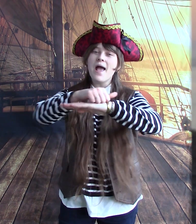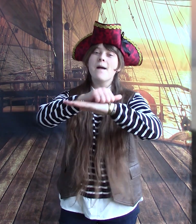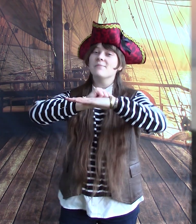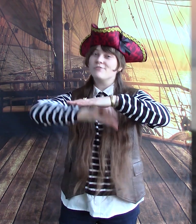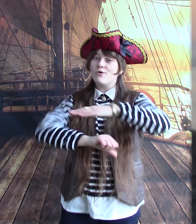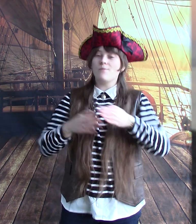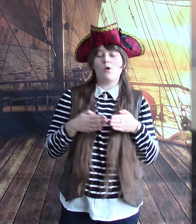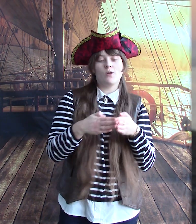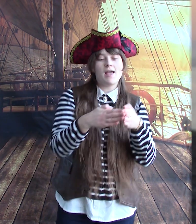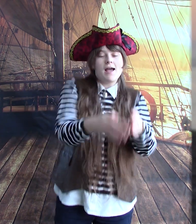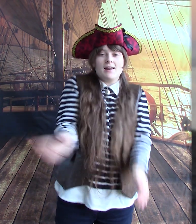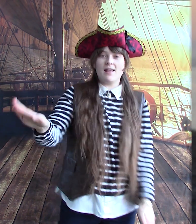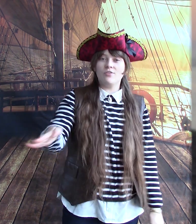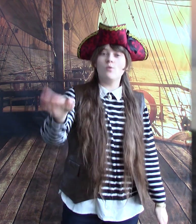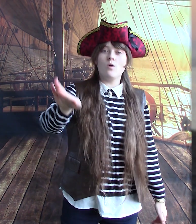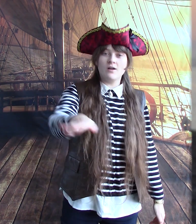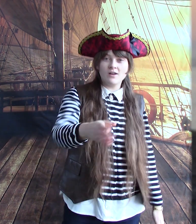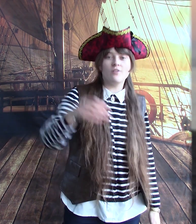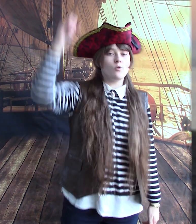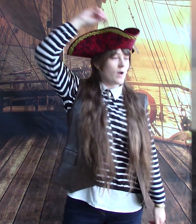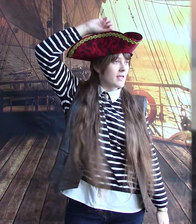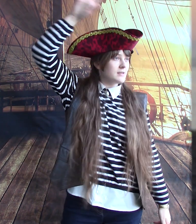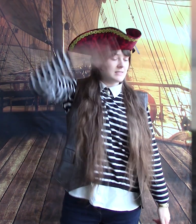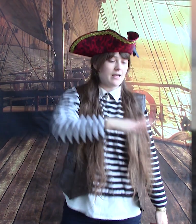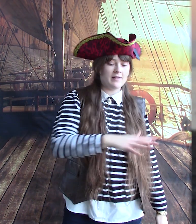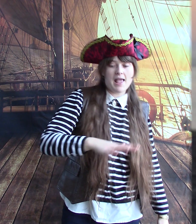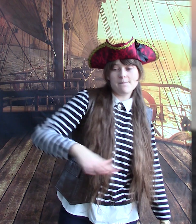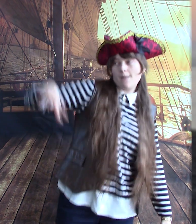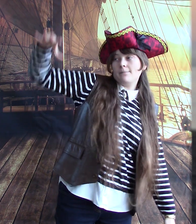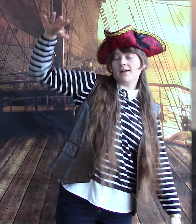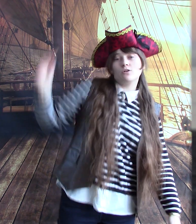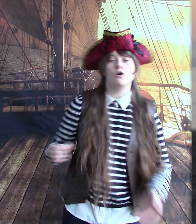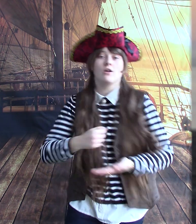-da